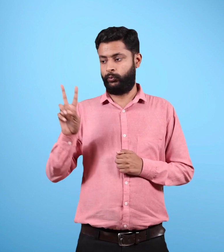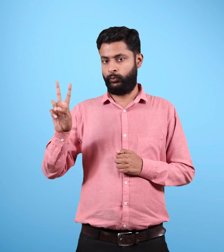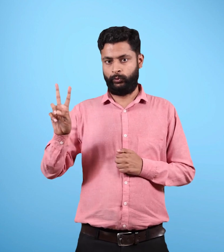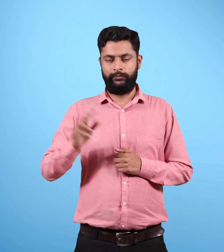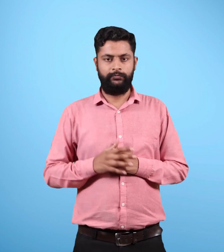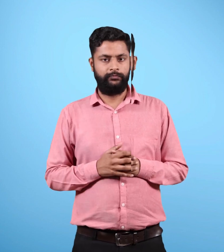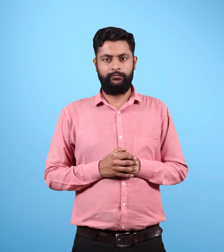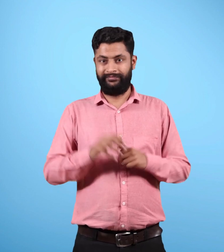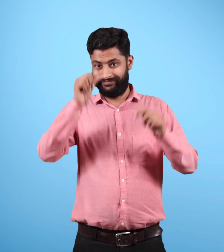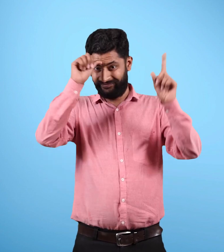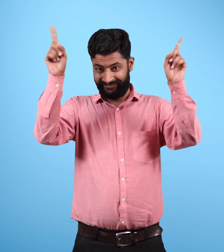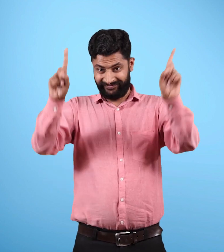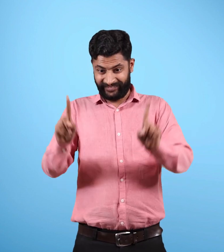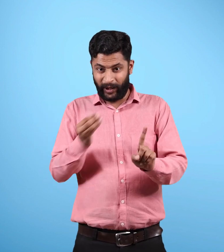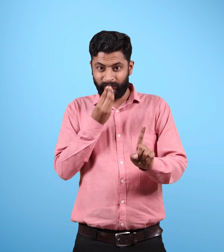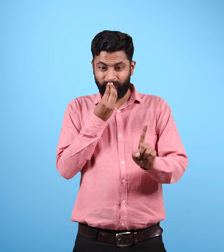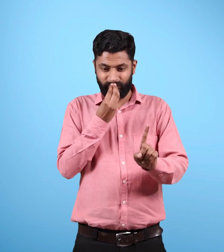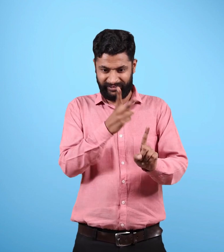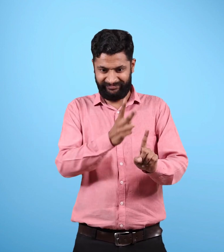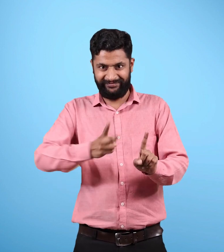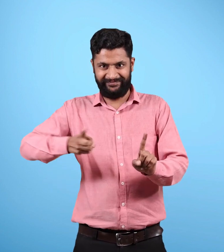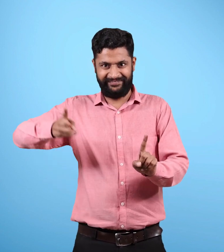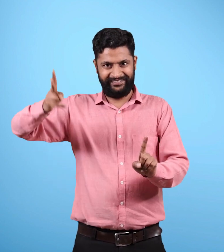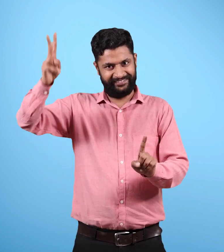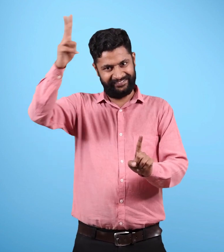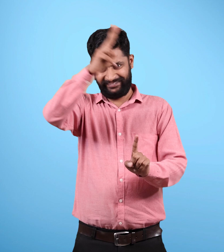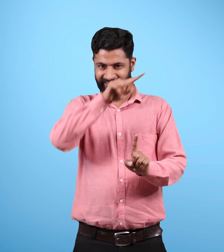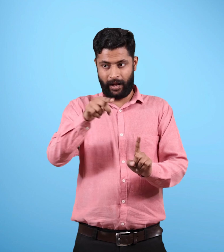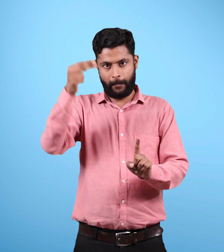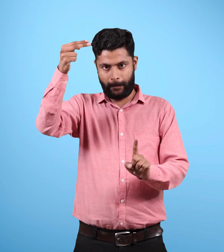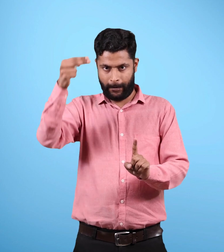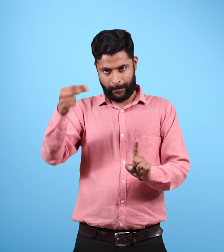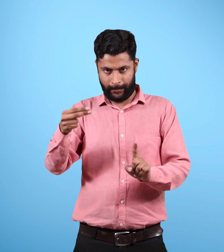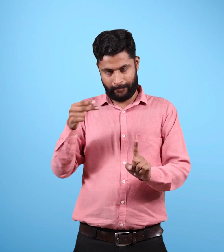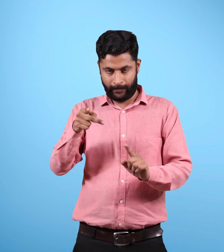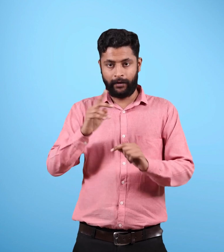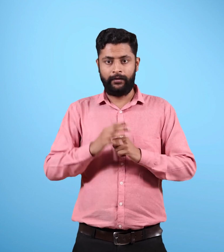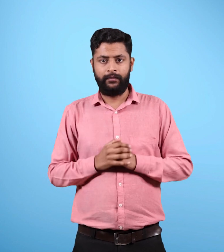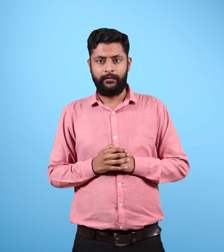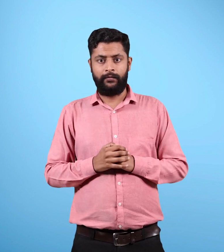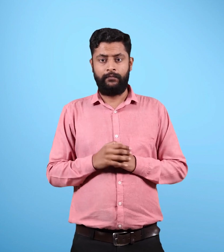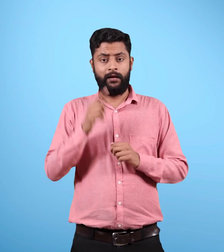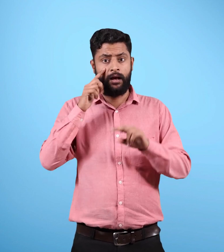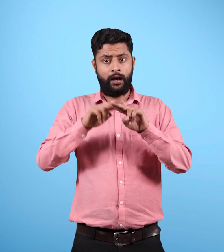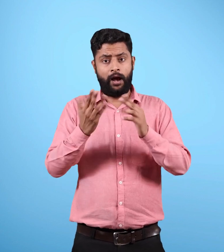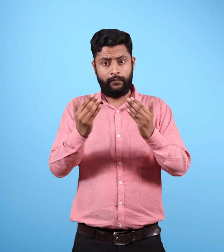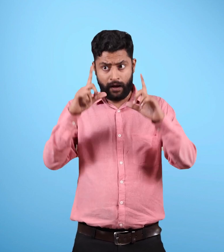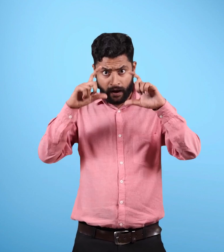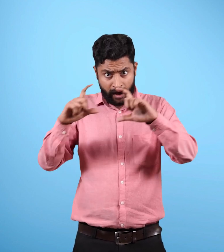2. Make a list with pictures, when possible, of food items generally taken by